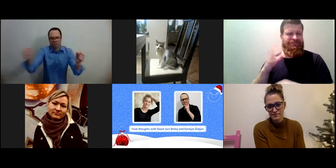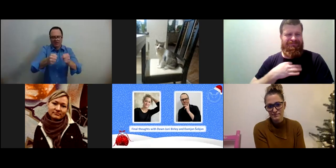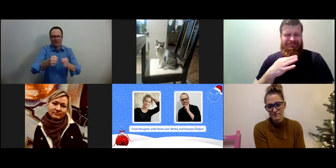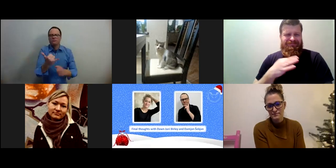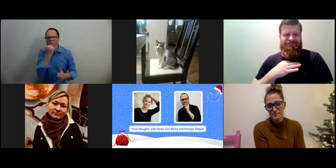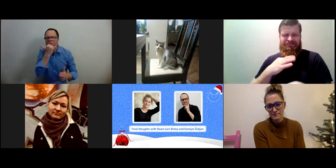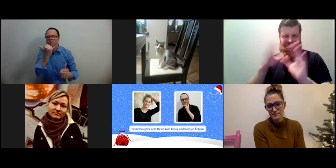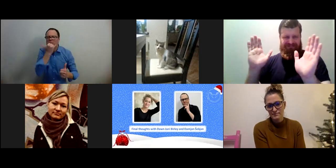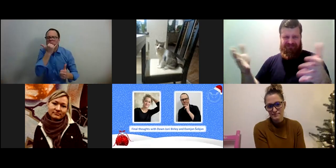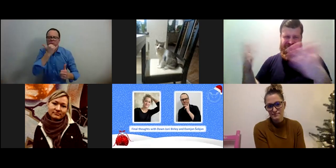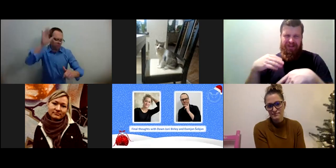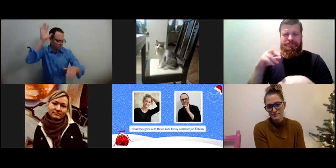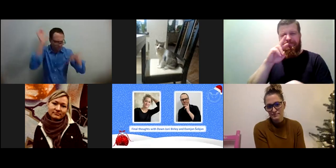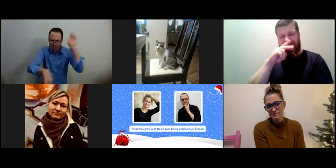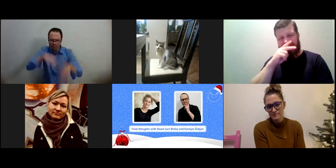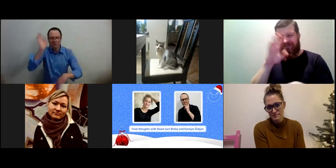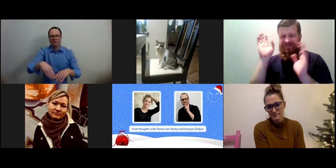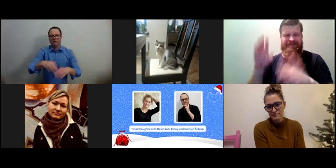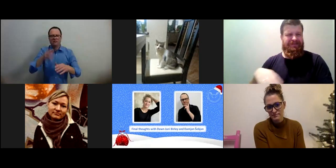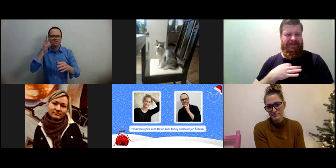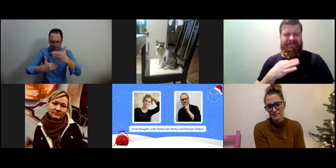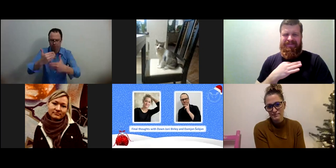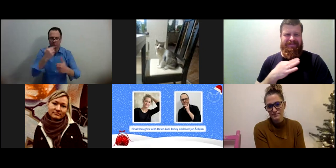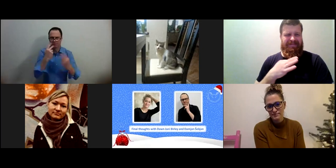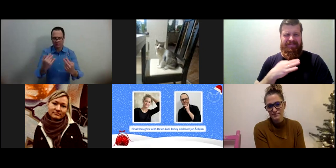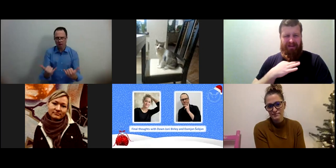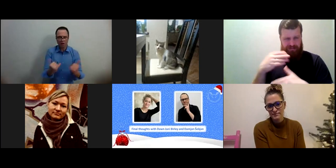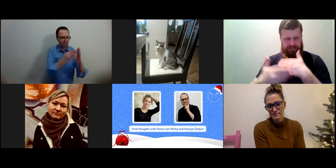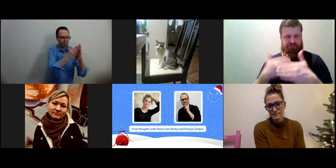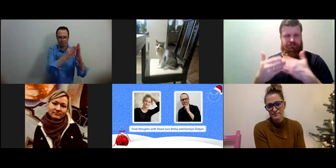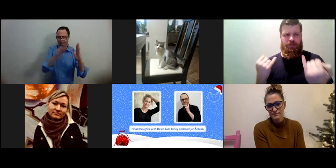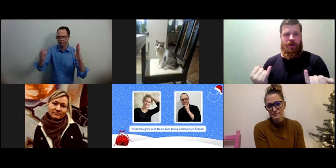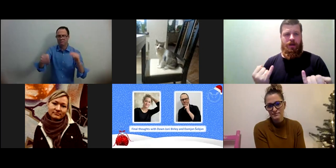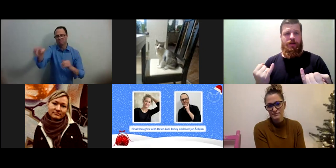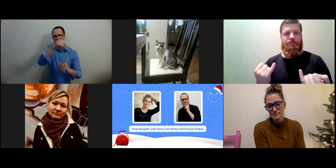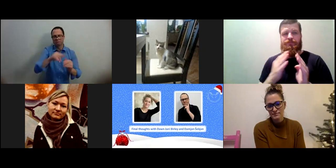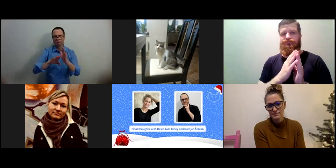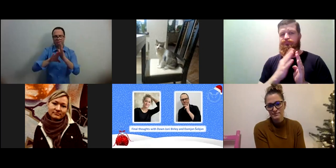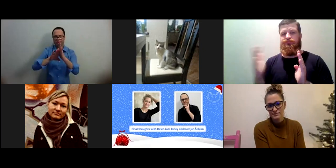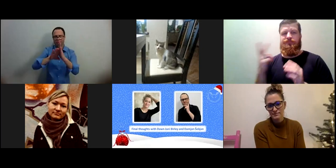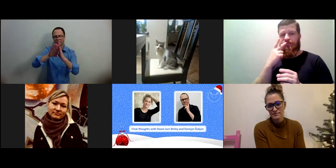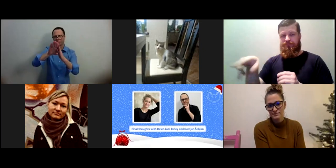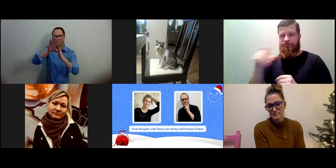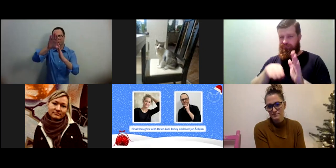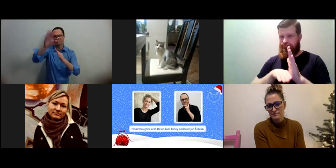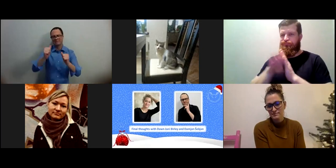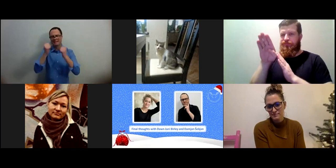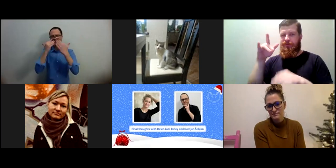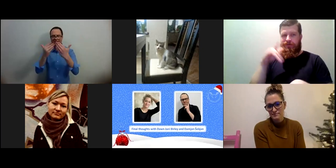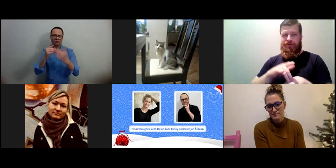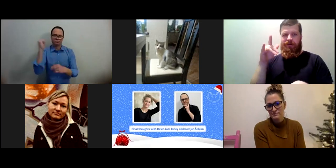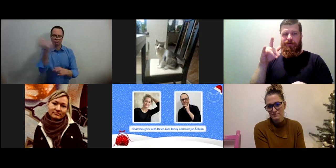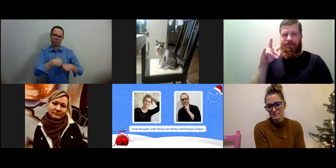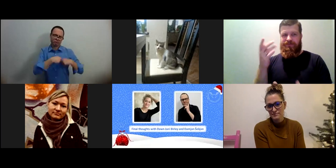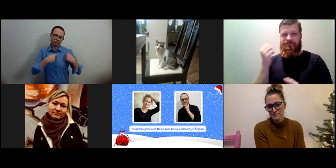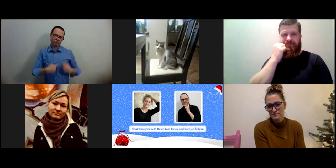We have not looked at interpreters being qualified or not, certified or not. But I've